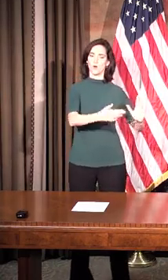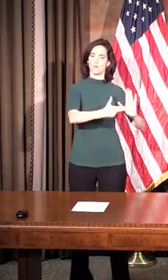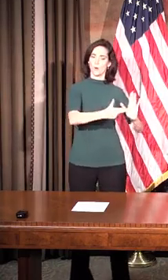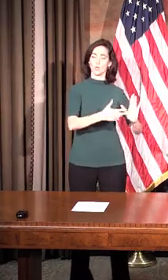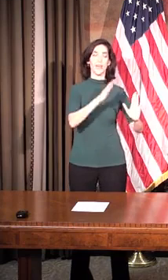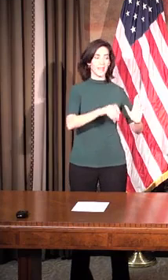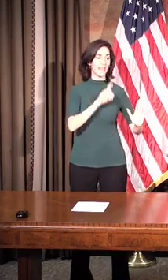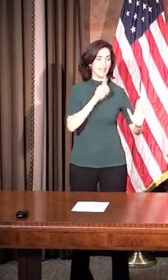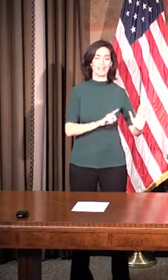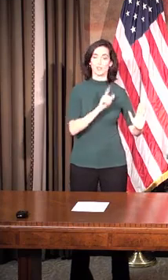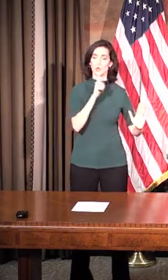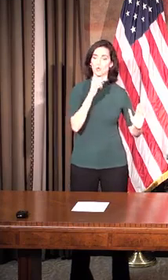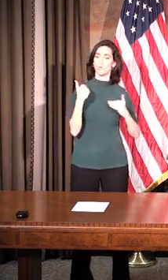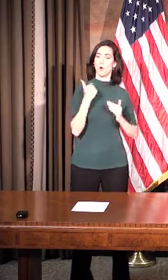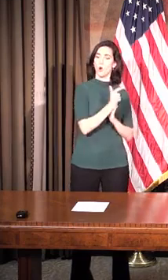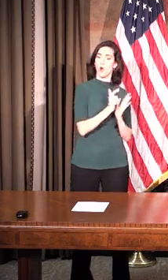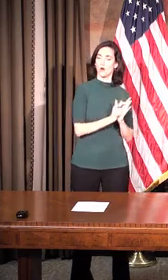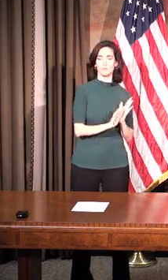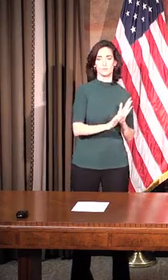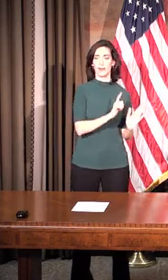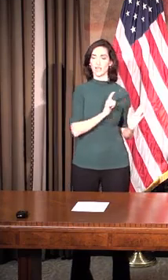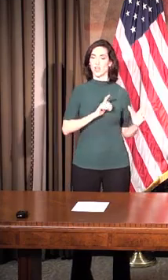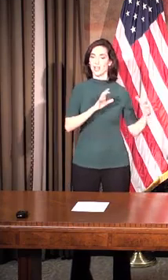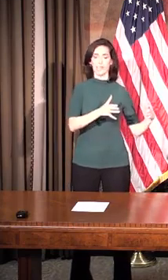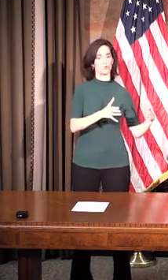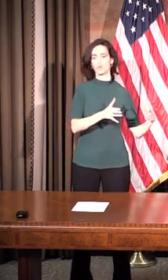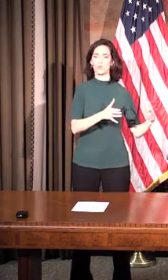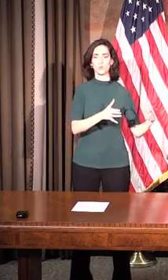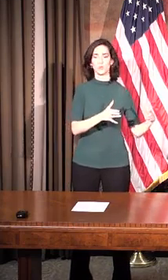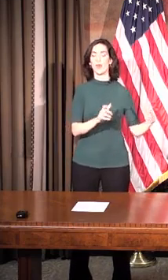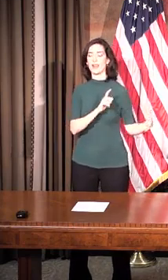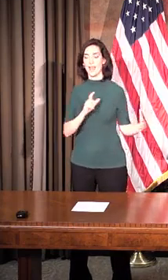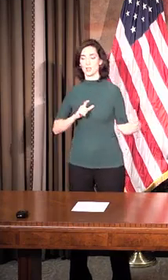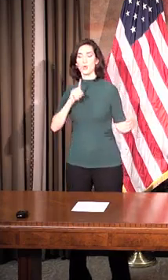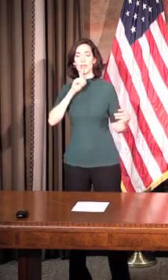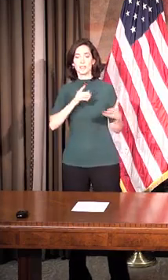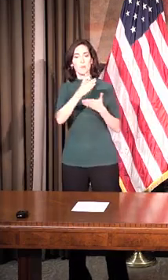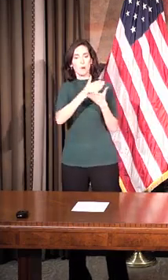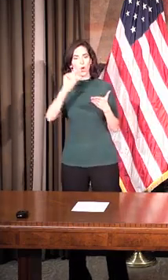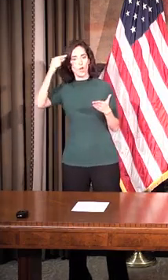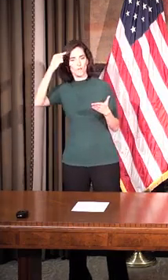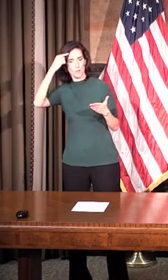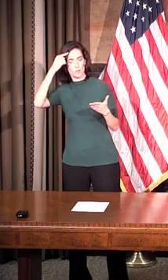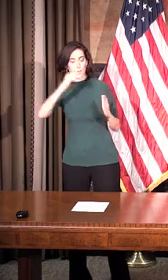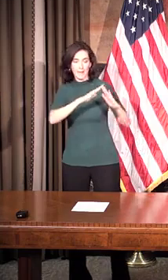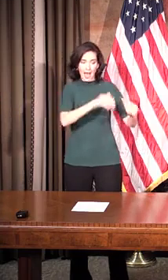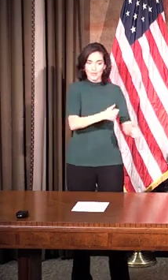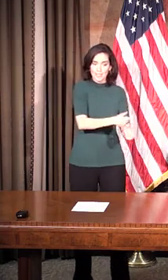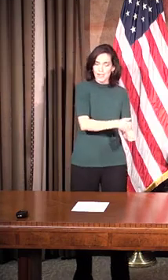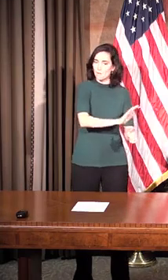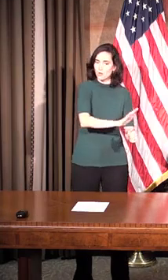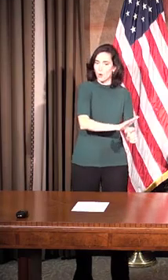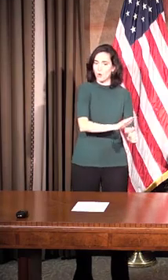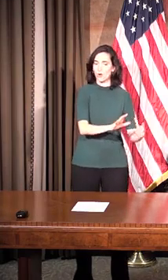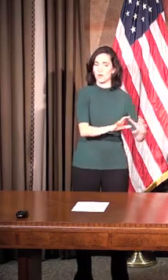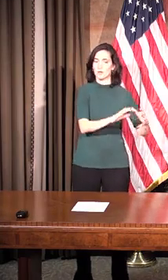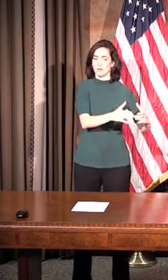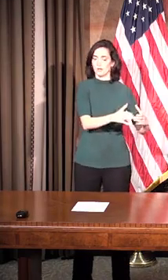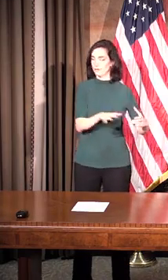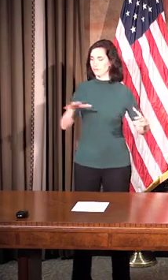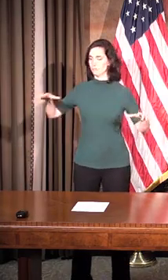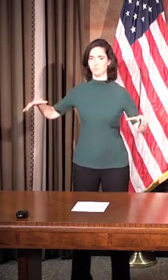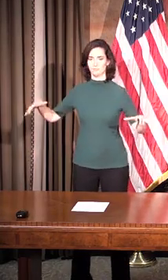The legislature is a co-equal and independent branch to the governors, but not the House. And even